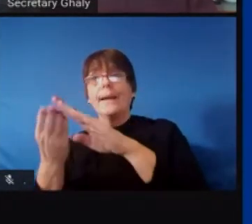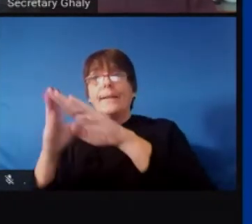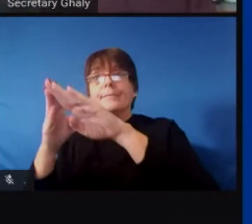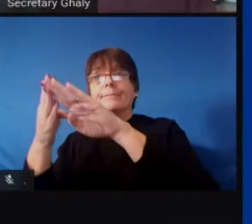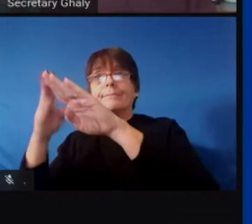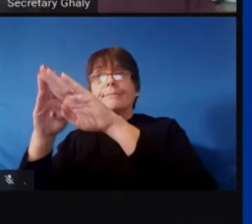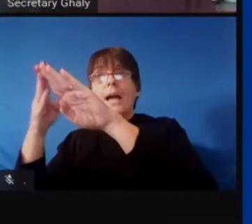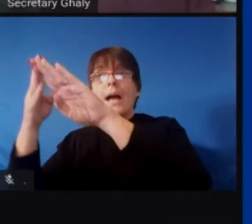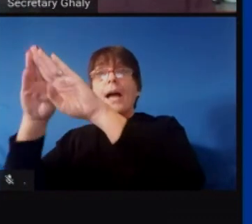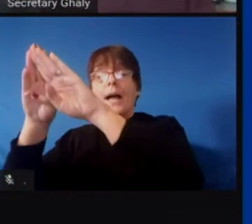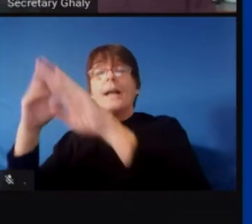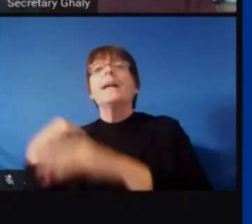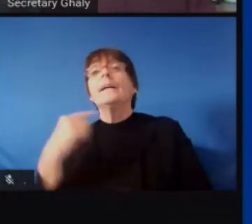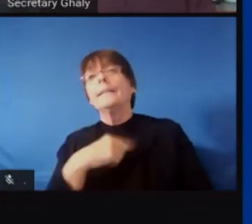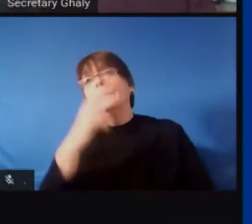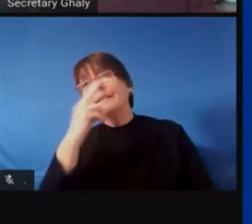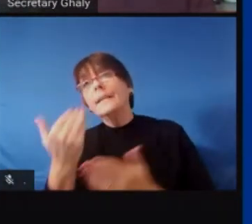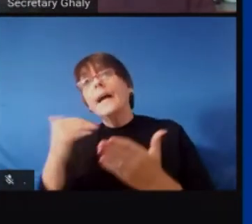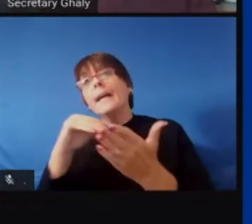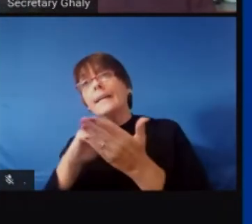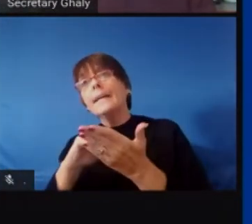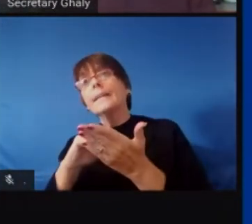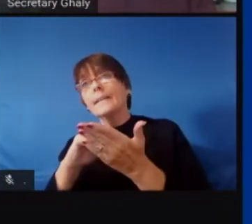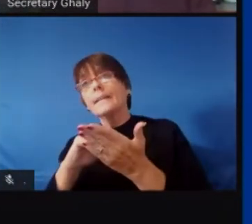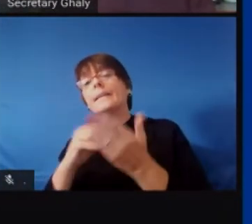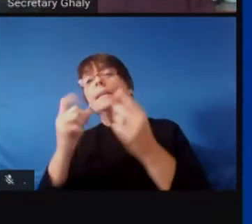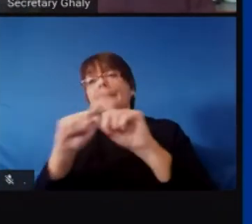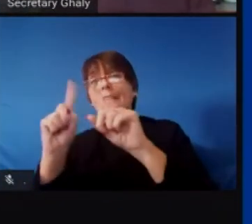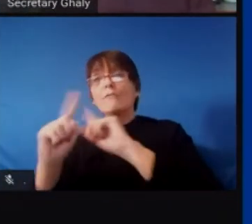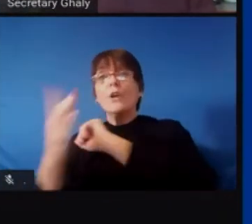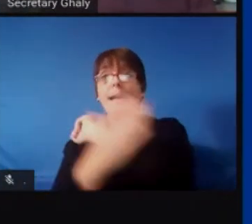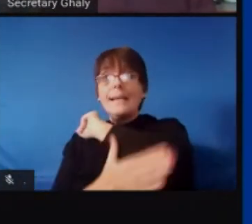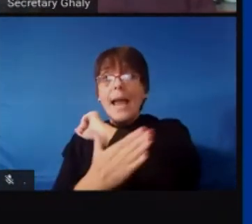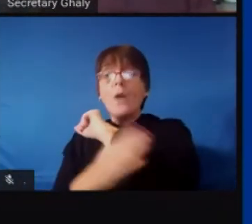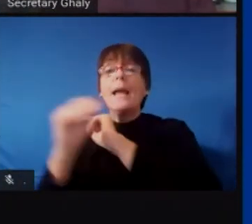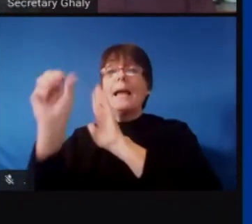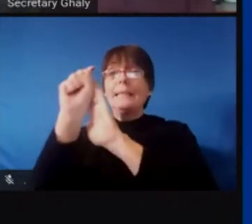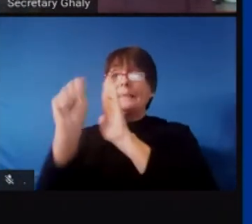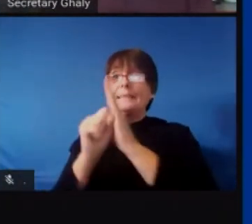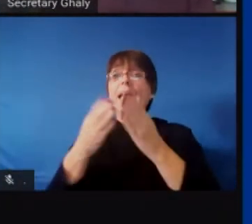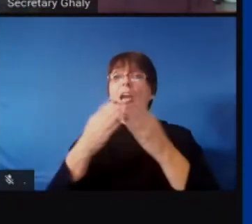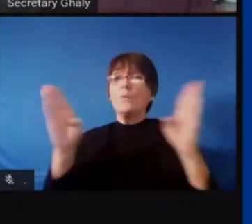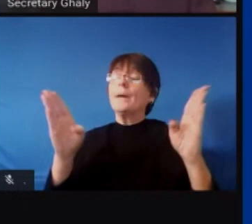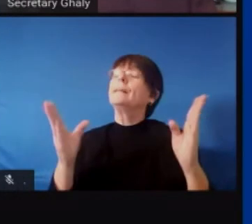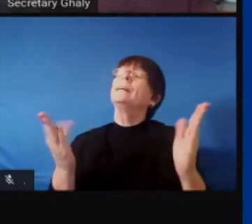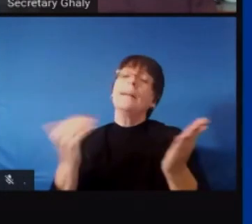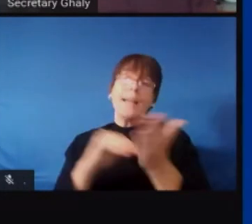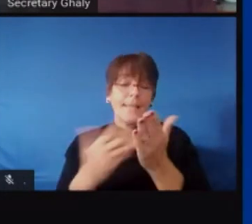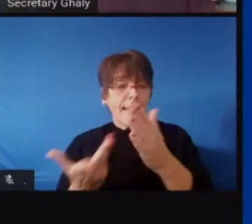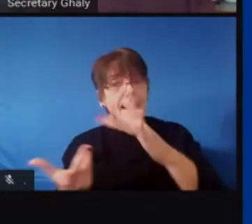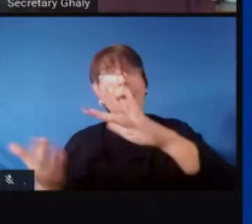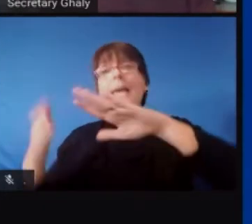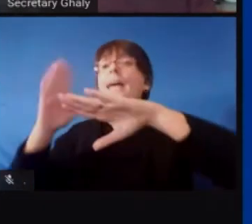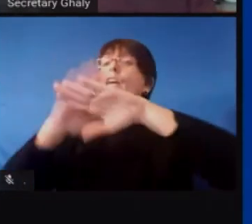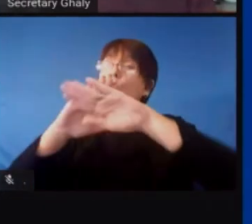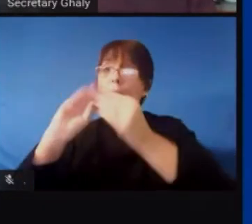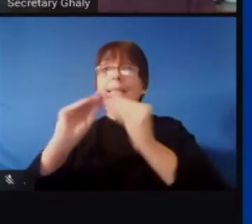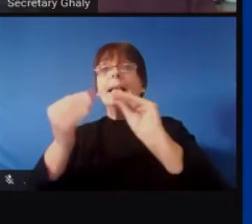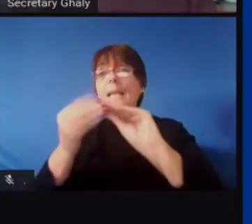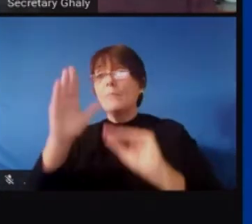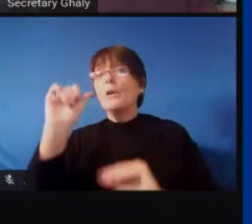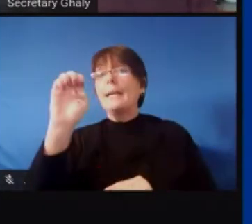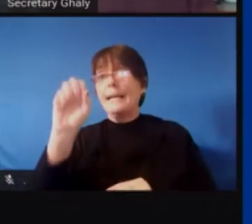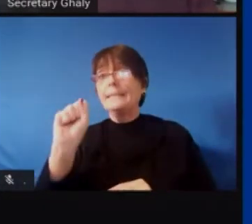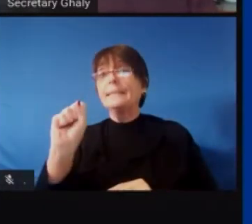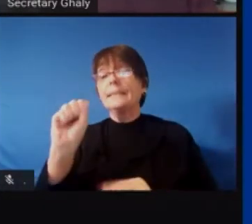again, and we're starting to see a number of counties and statewide just an increase in the number of cases. And that is what